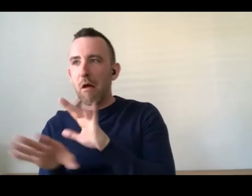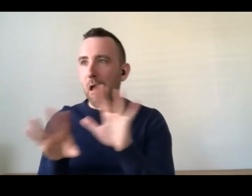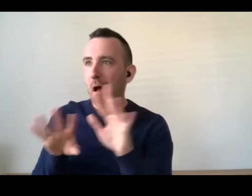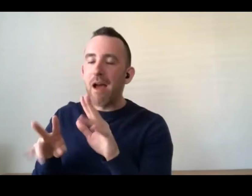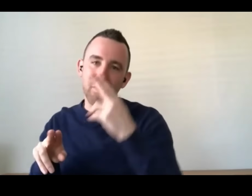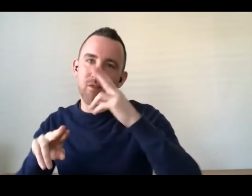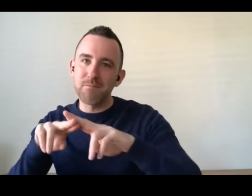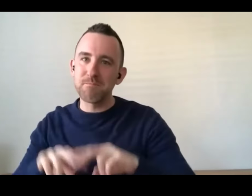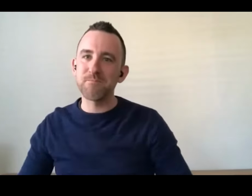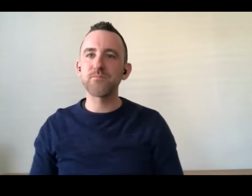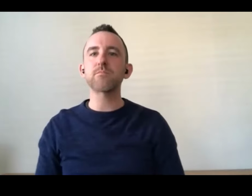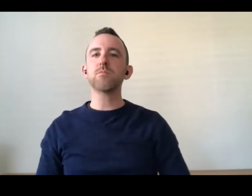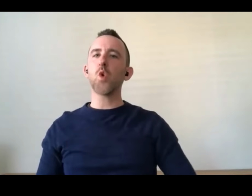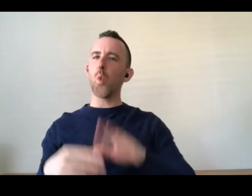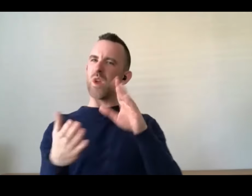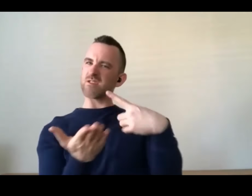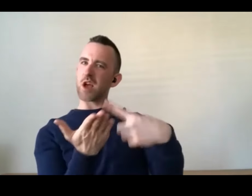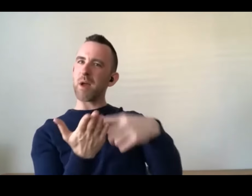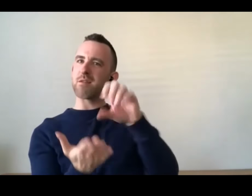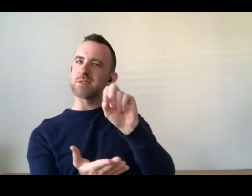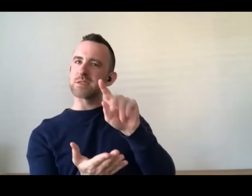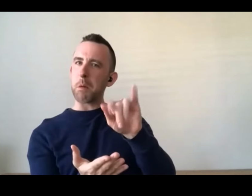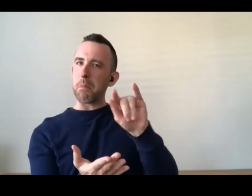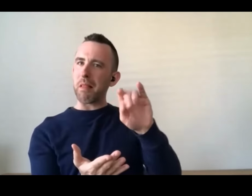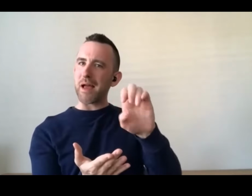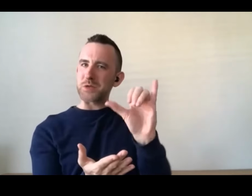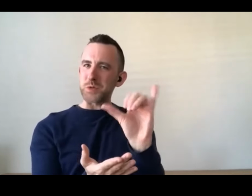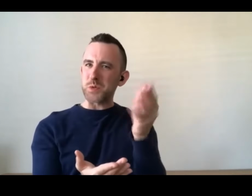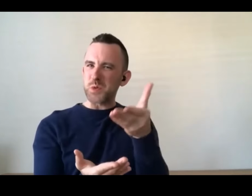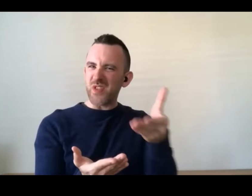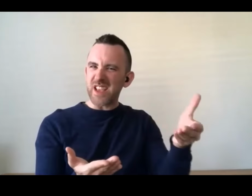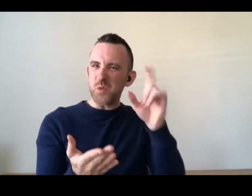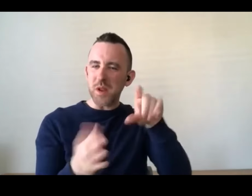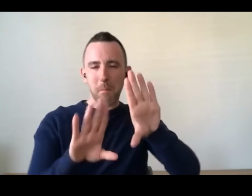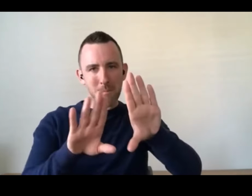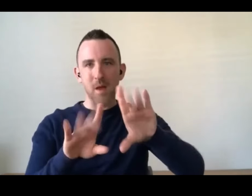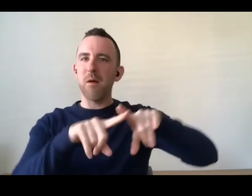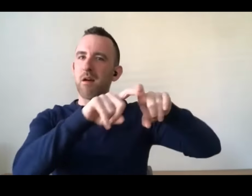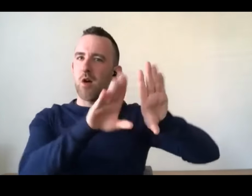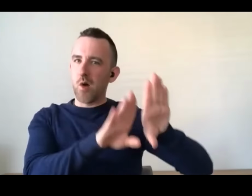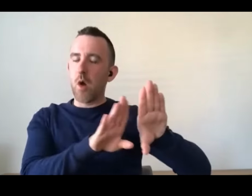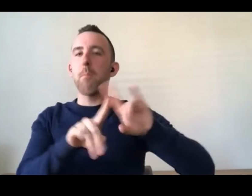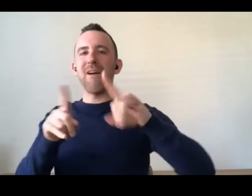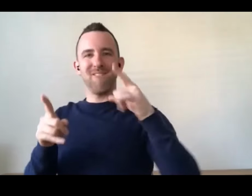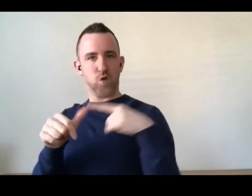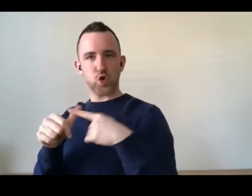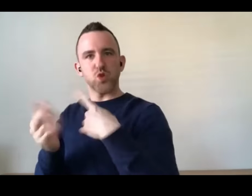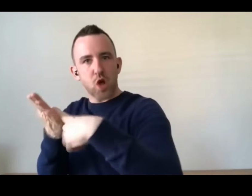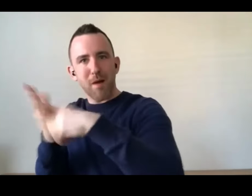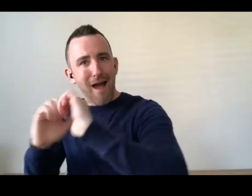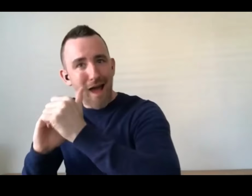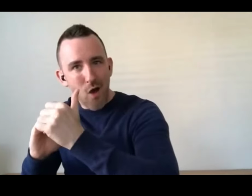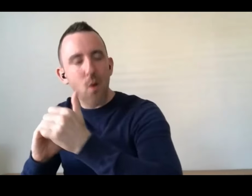We can also get into supplies in a moment. I think before we get into like what you need for the hunt, let's talk about how to do it, and then we'll get to that